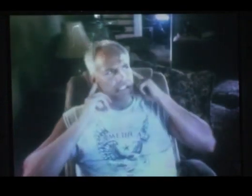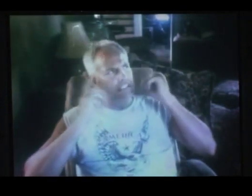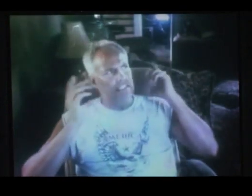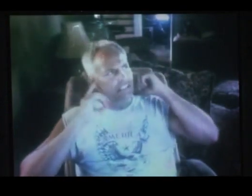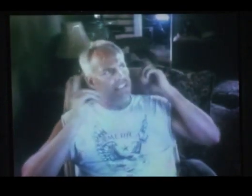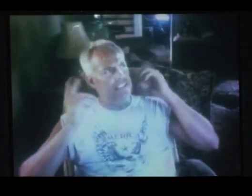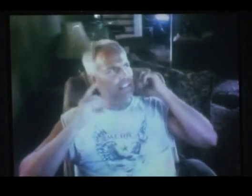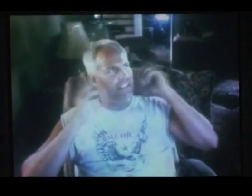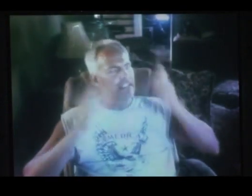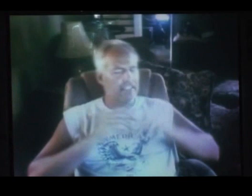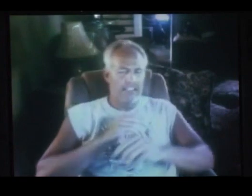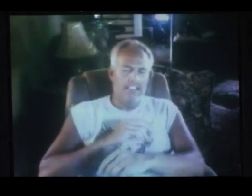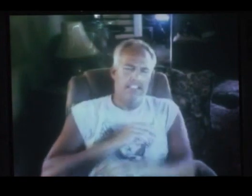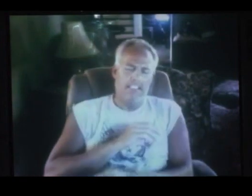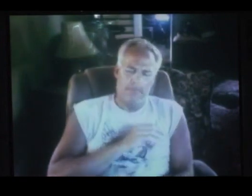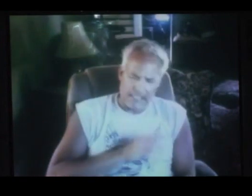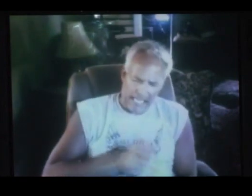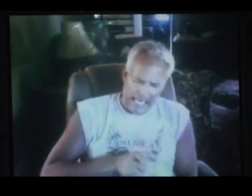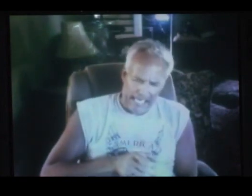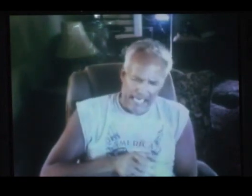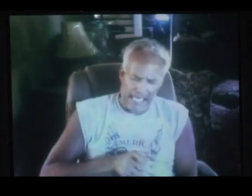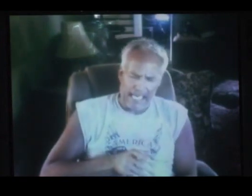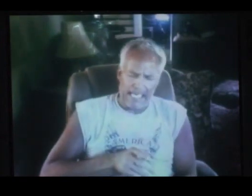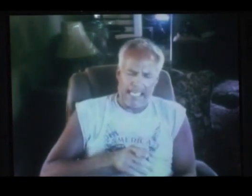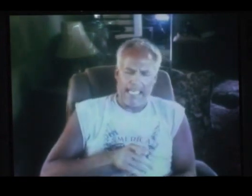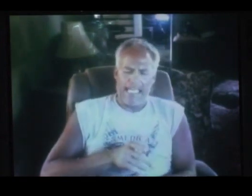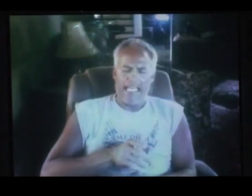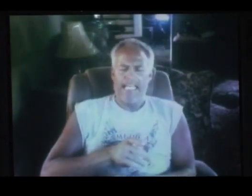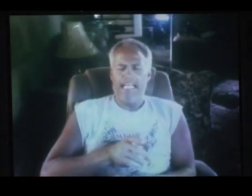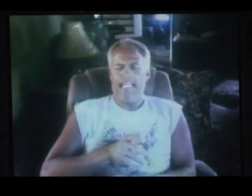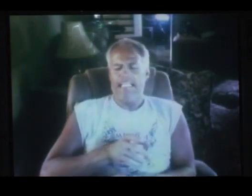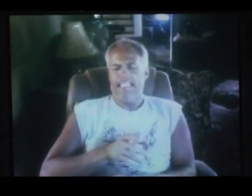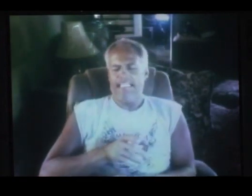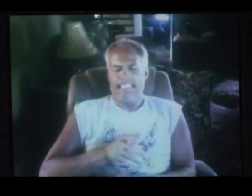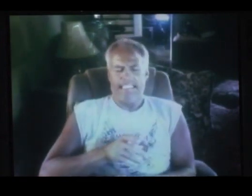oh, can't hear, sorry, you know. He's like, oh,